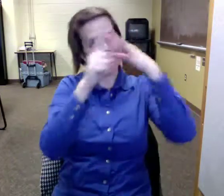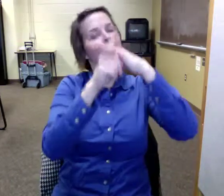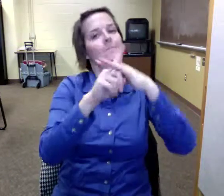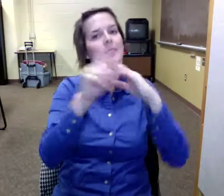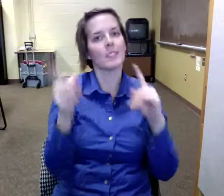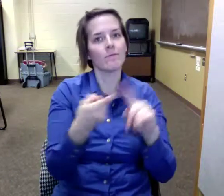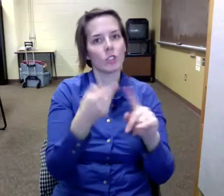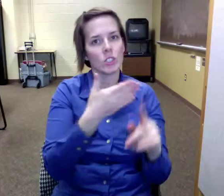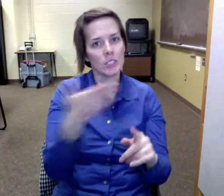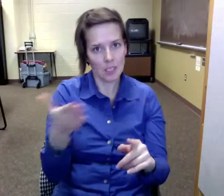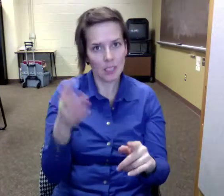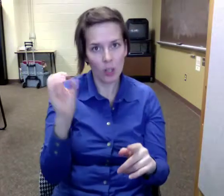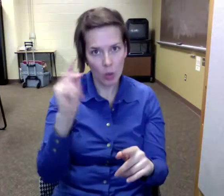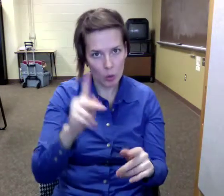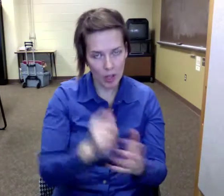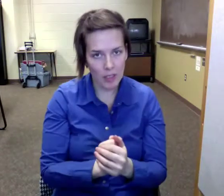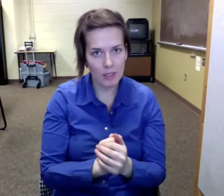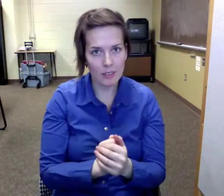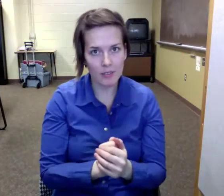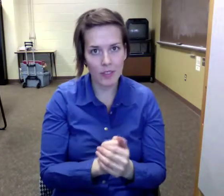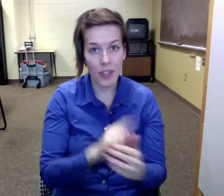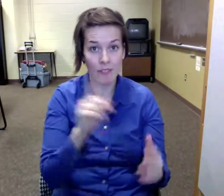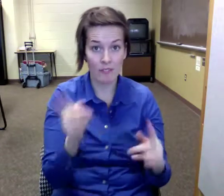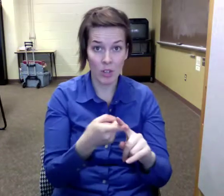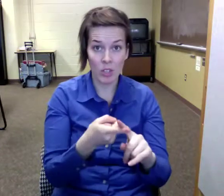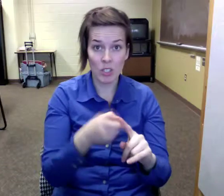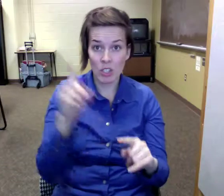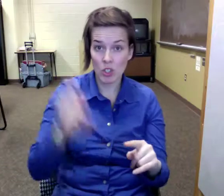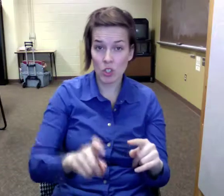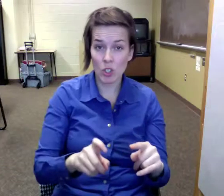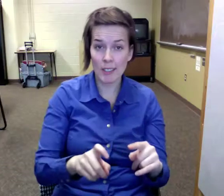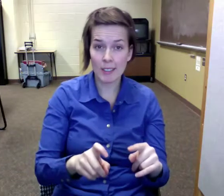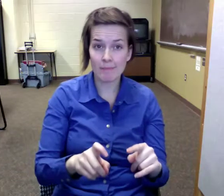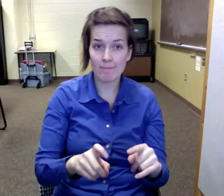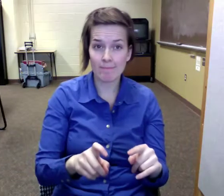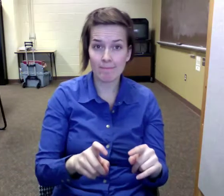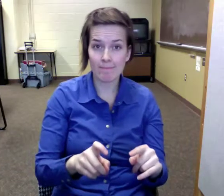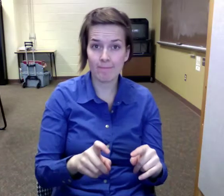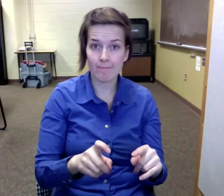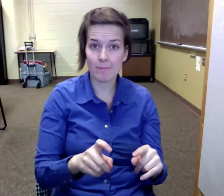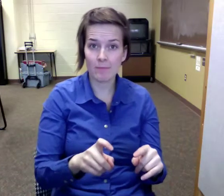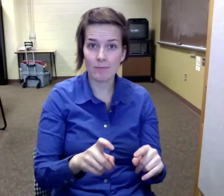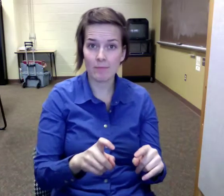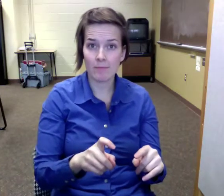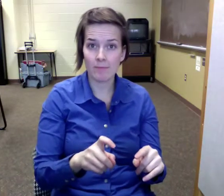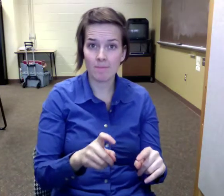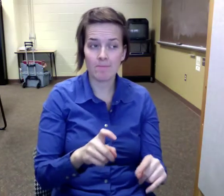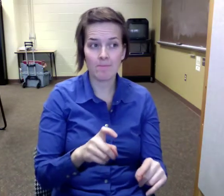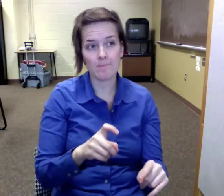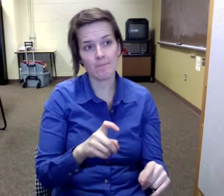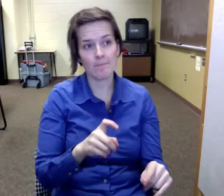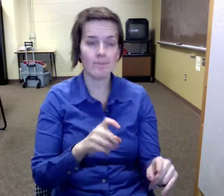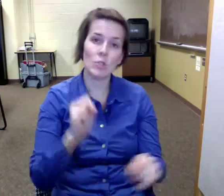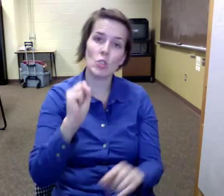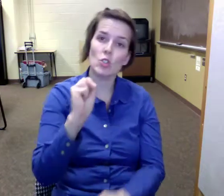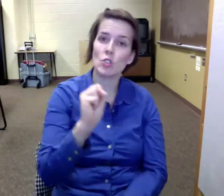is you should survey your topic and clarify unfamiliar terms. There are a lot of different ways to survey a topic, and what I mean